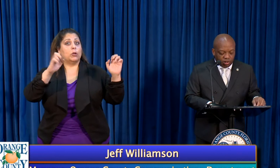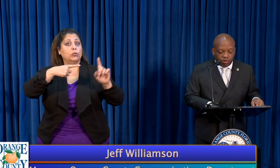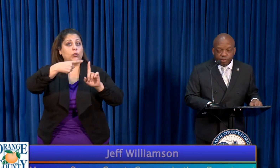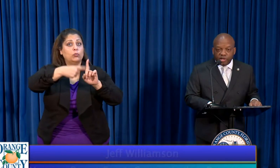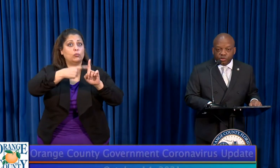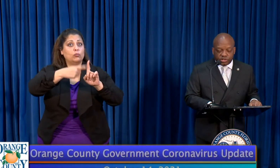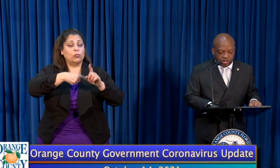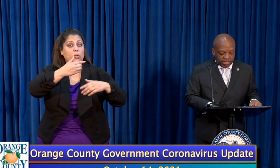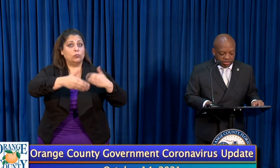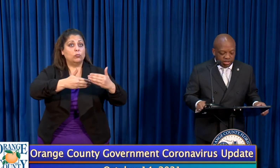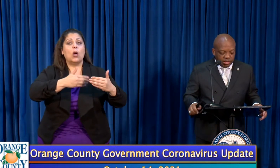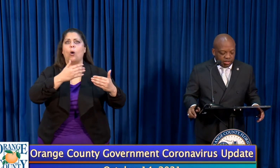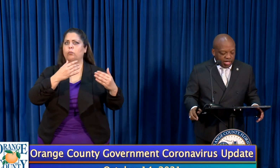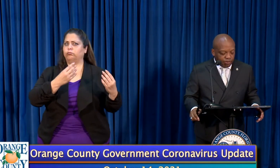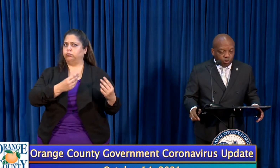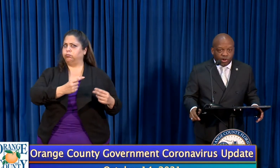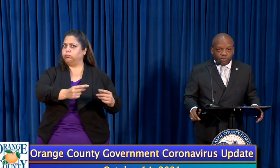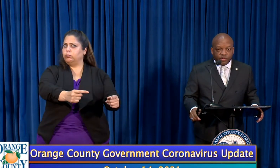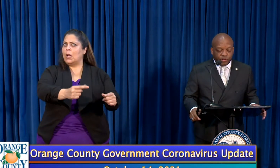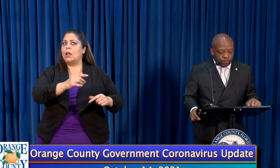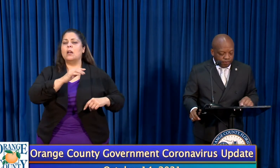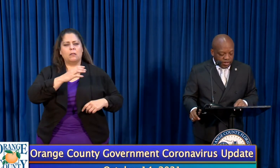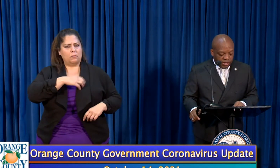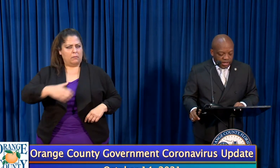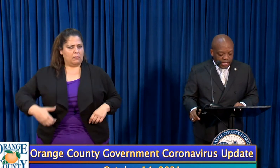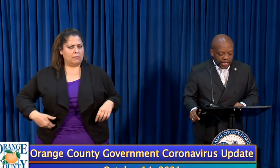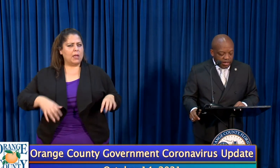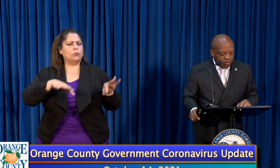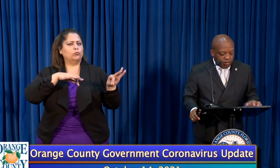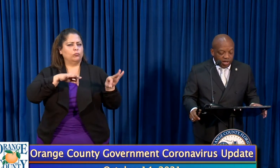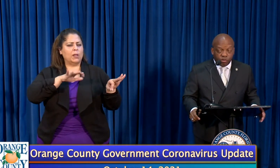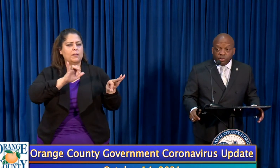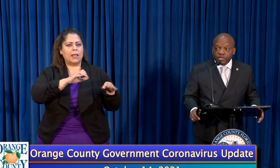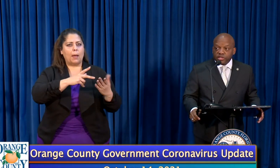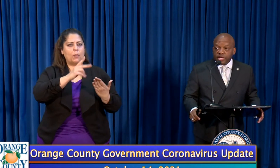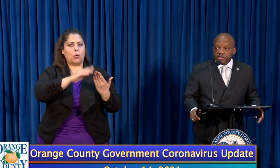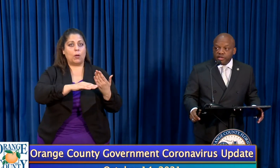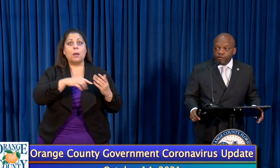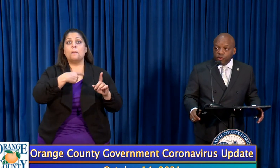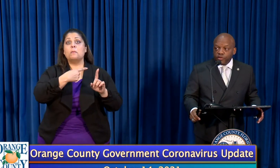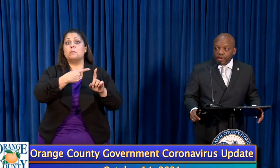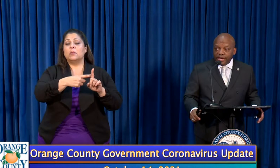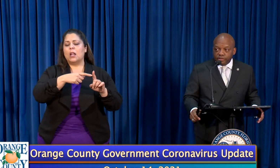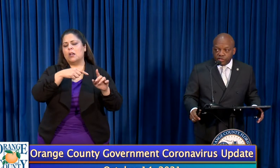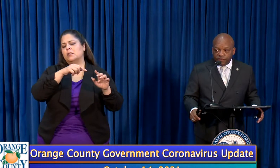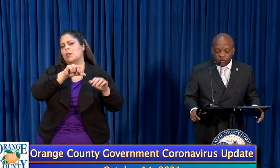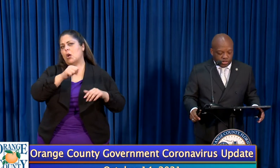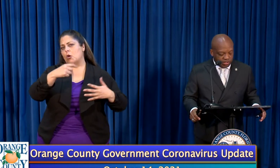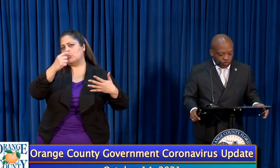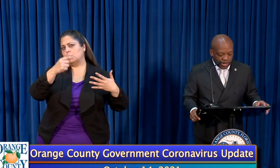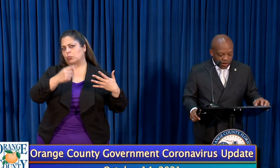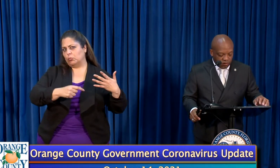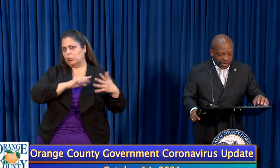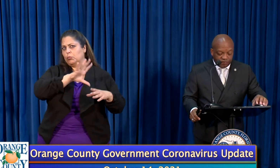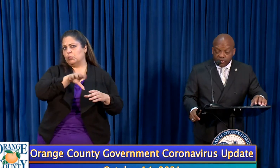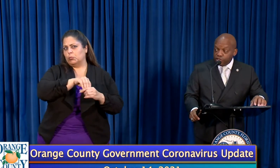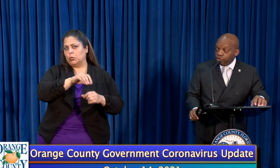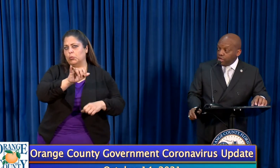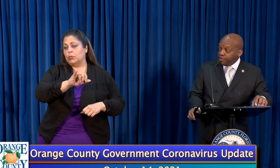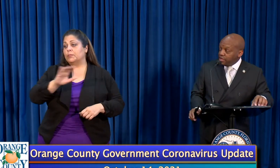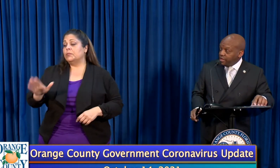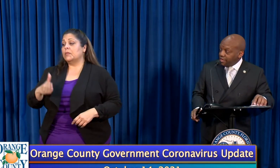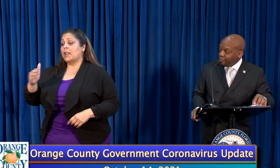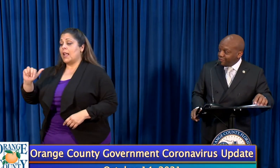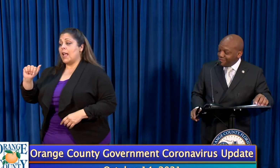moving right along. The mayor will discuss that program with you, and the mayor will discuss a few other items of note as well. Alvina